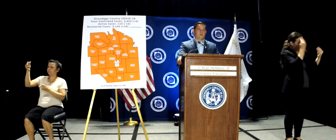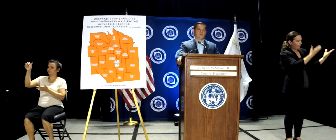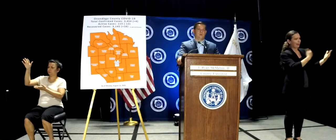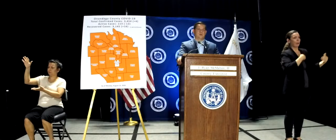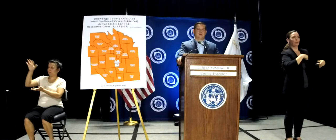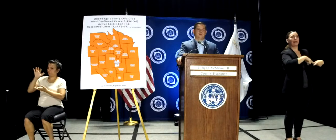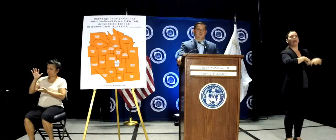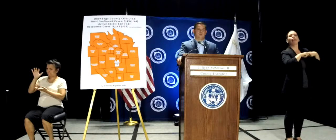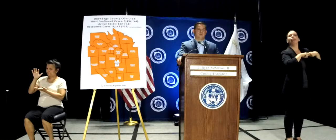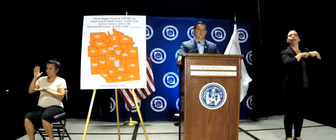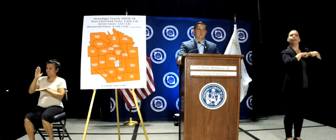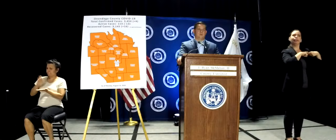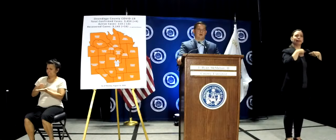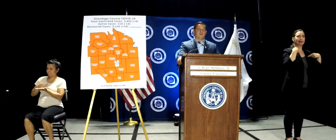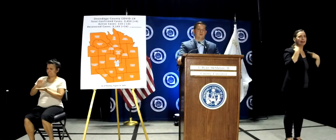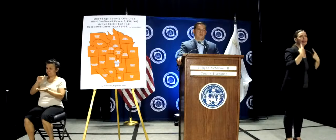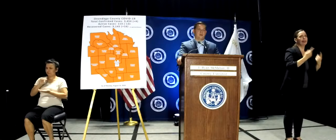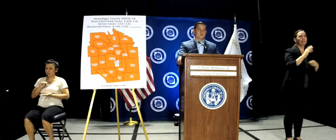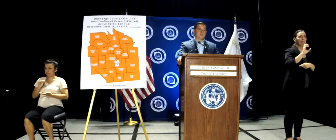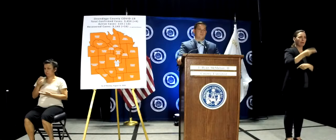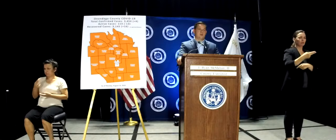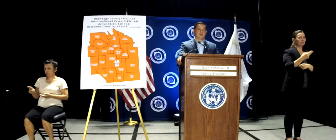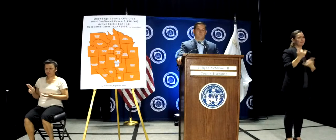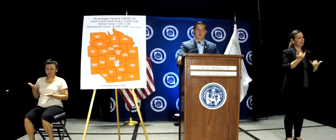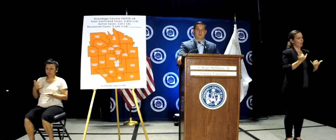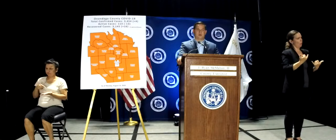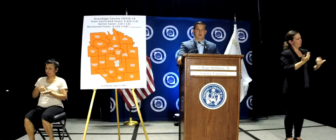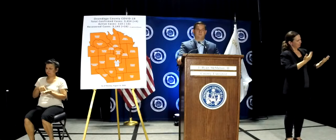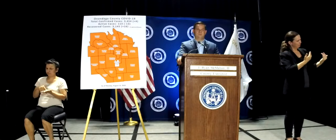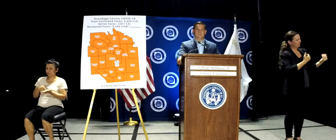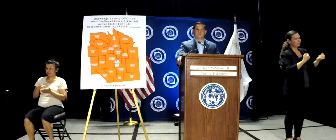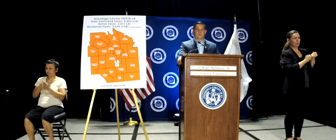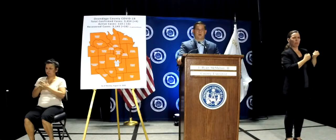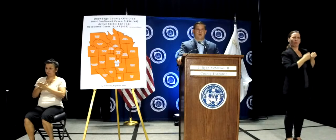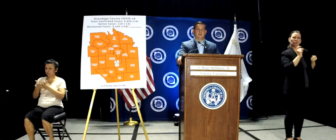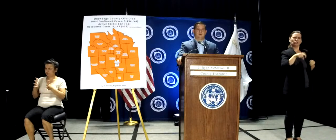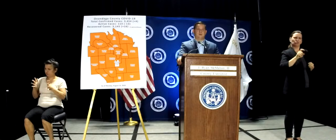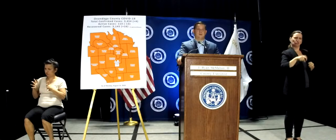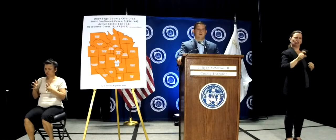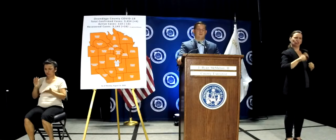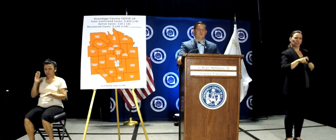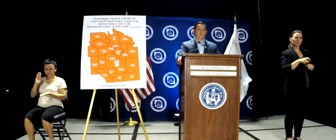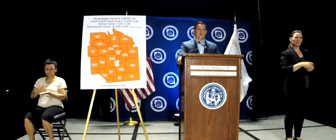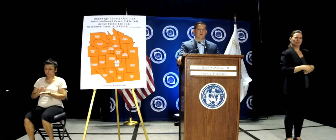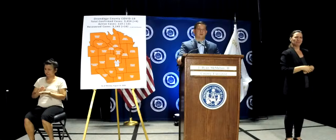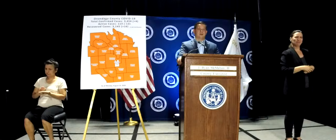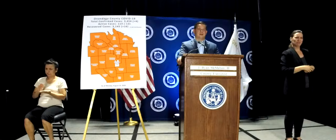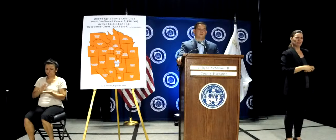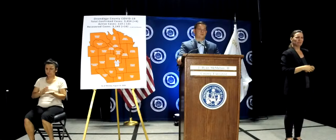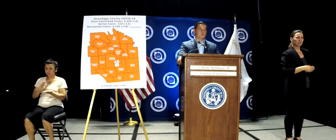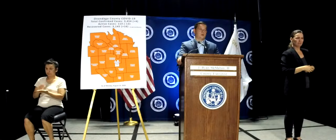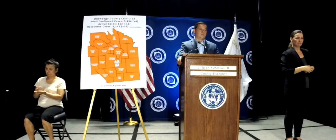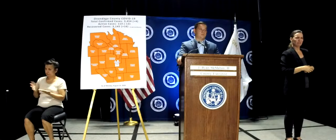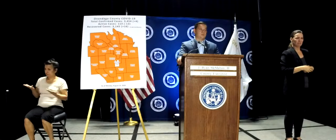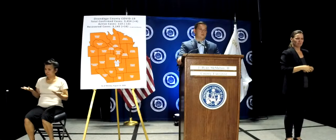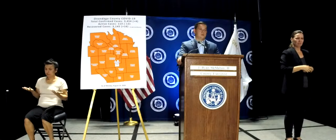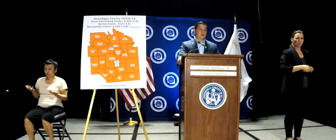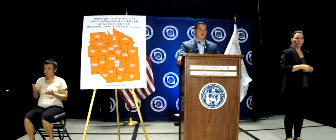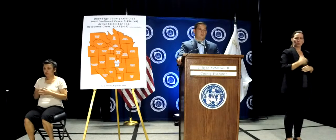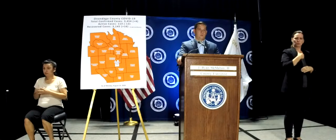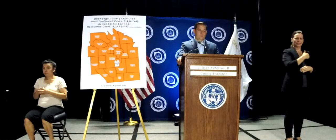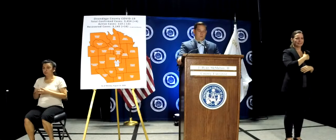So when you're looking at the revenue loss, mid-year budget cut, if we weren't looking at those two